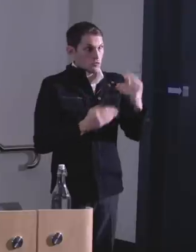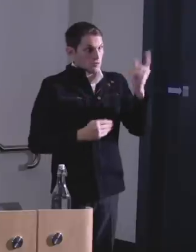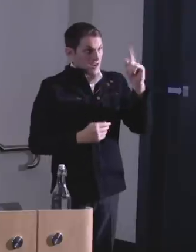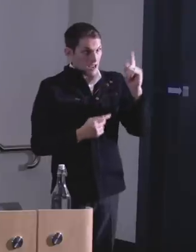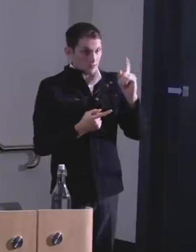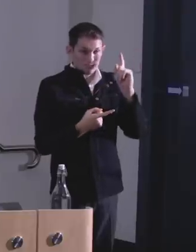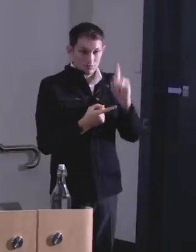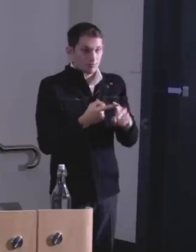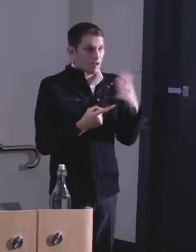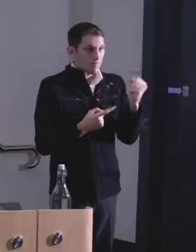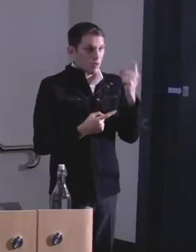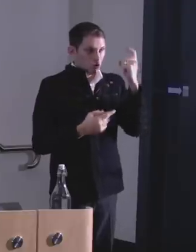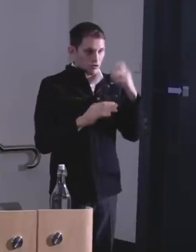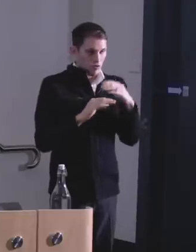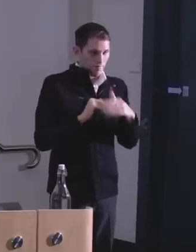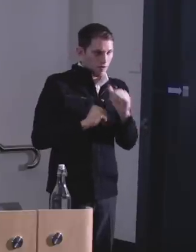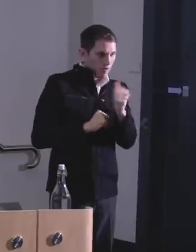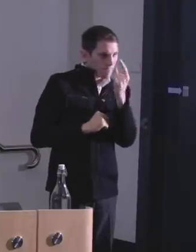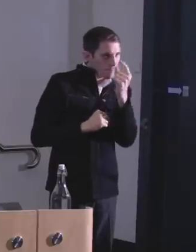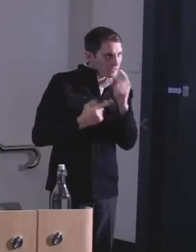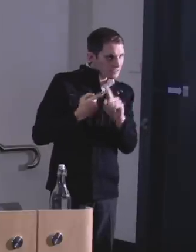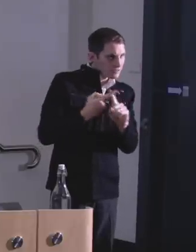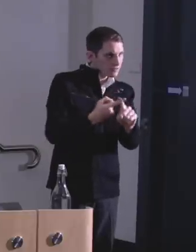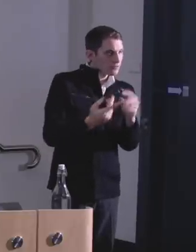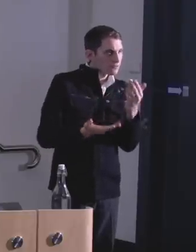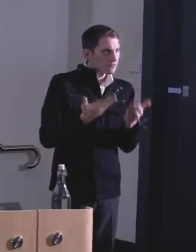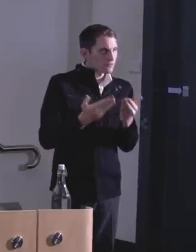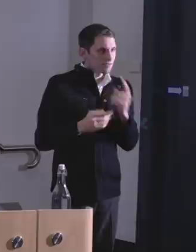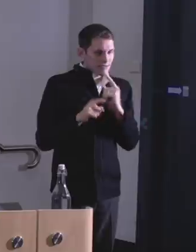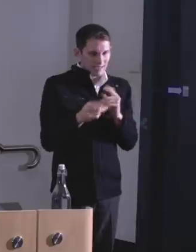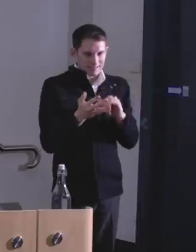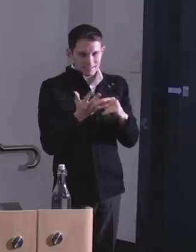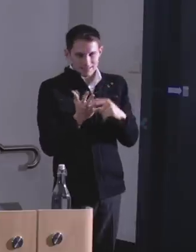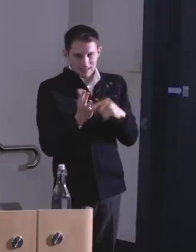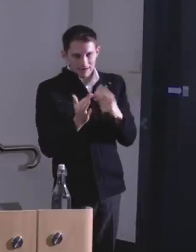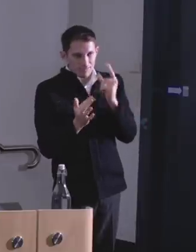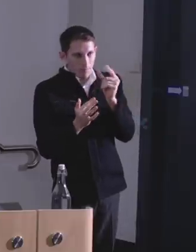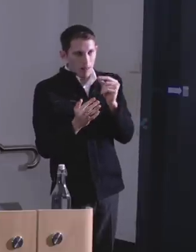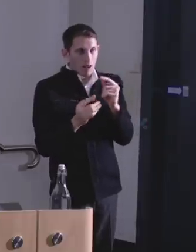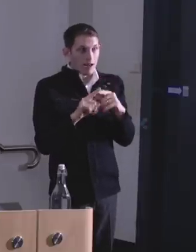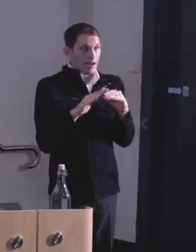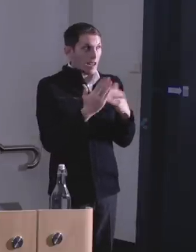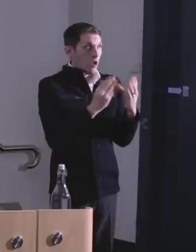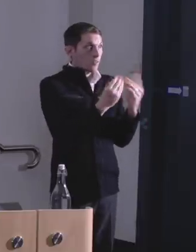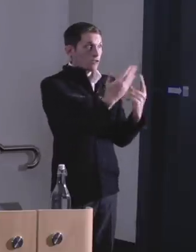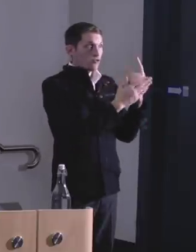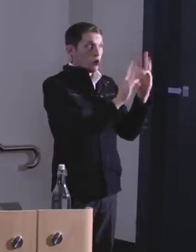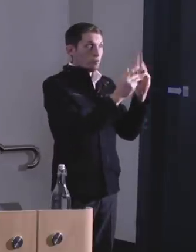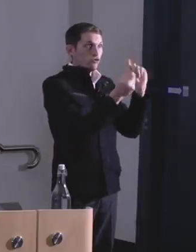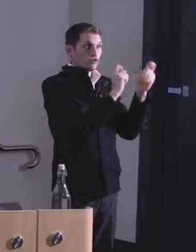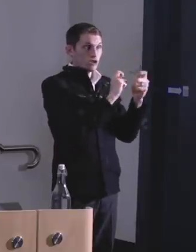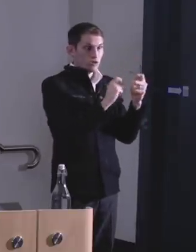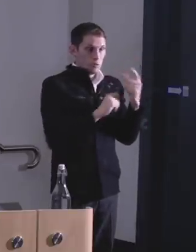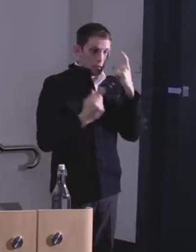questions about viability. You know, is that state viable? Is that? And now with climate change, some of them